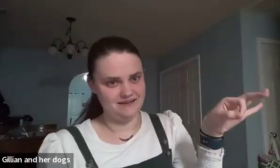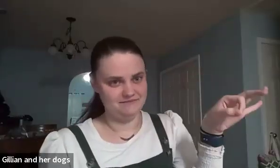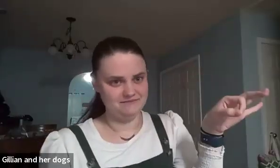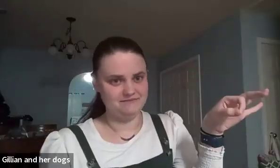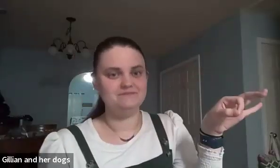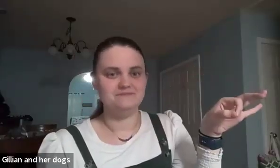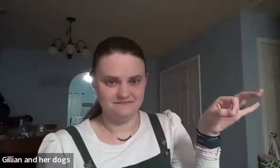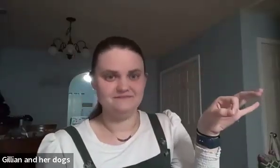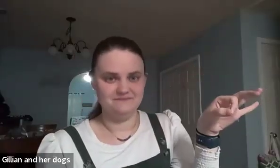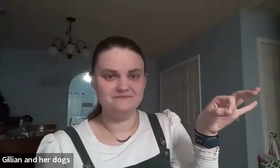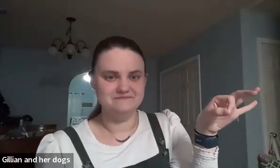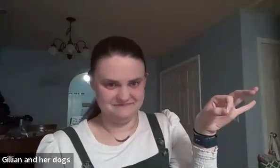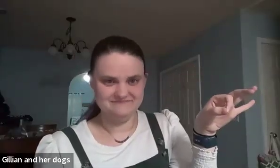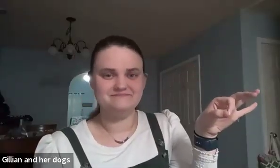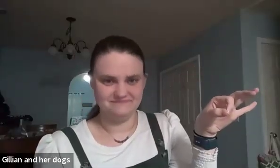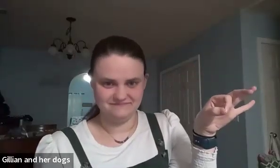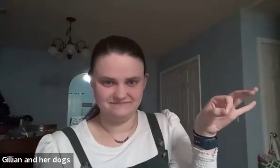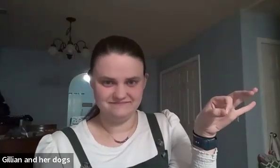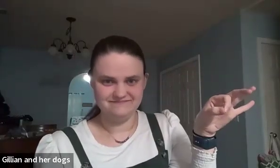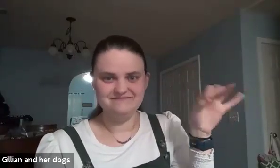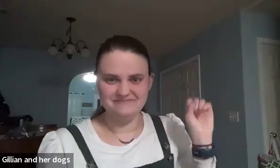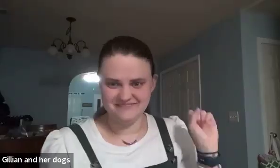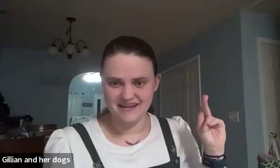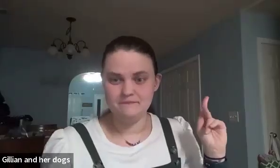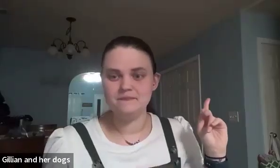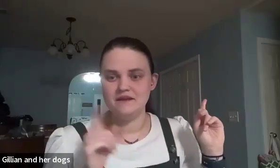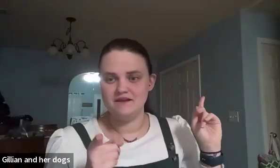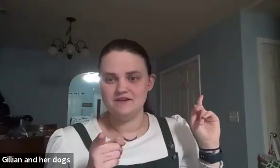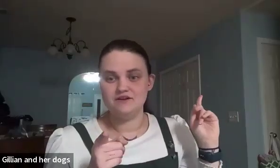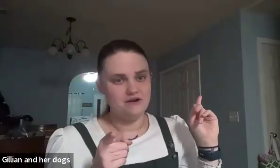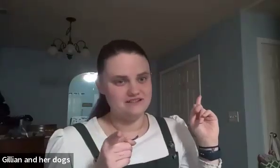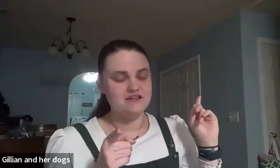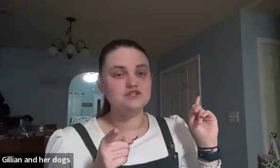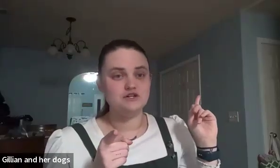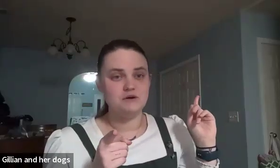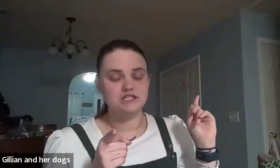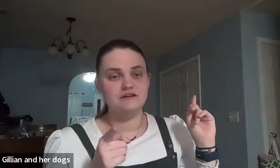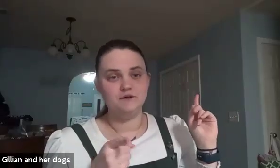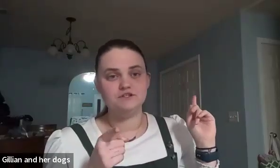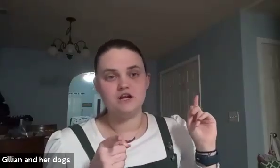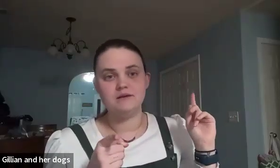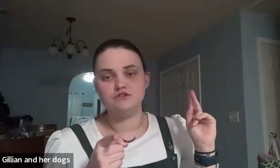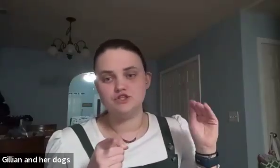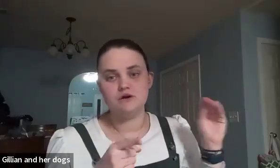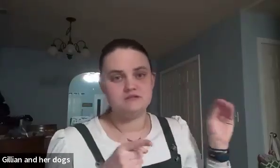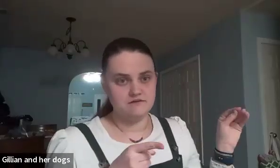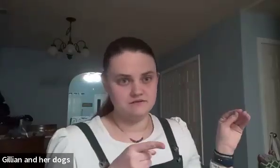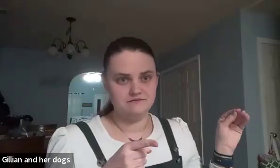999. Mm-hmm. Okay. Okay, so that's a good question. If you were talking about 207,